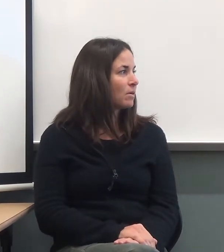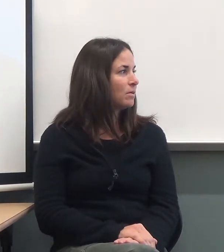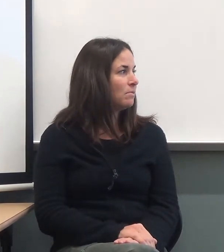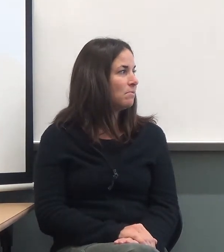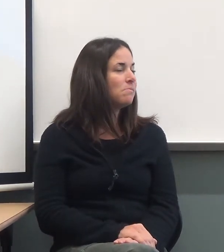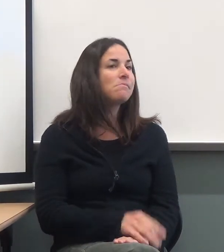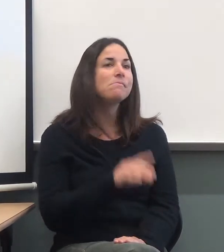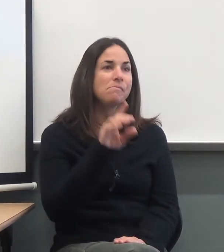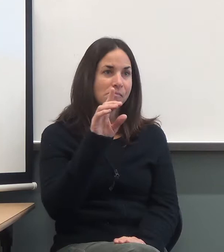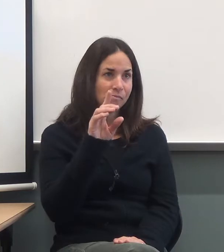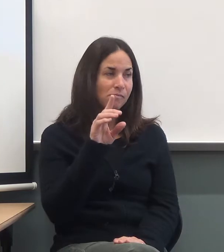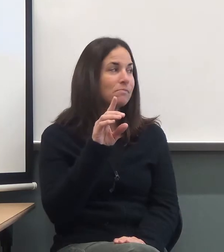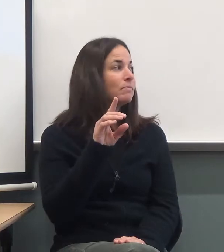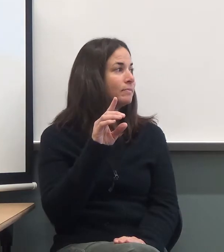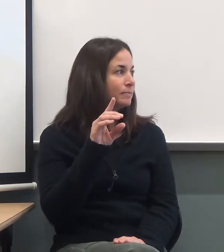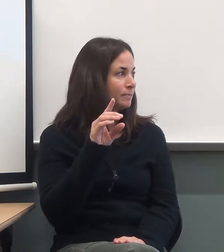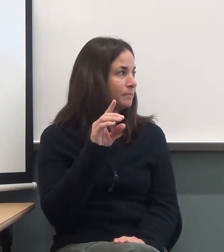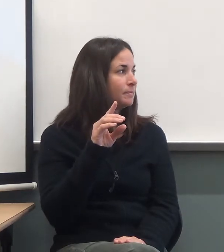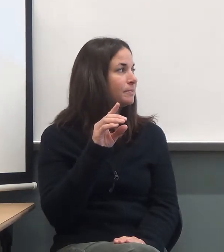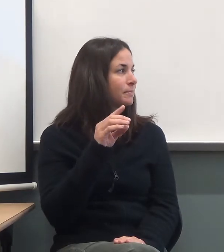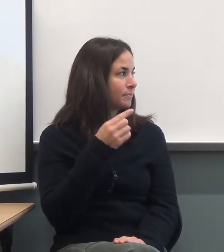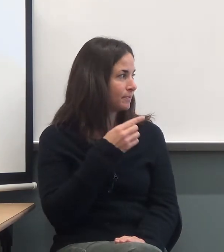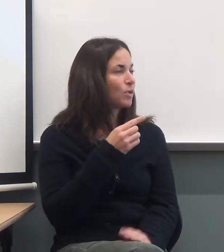So, now our final is,